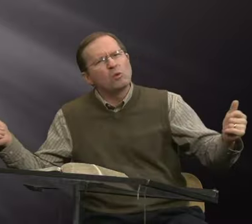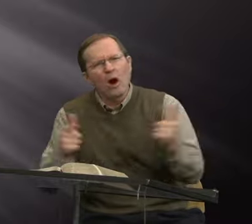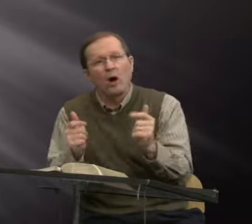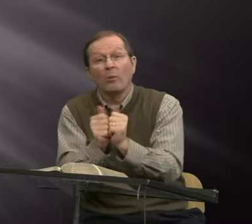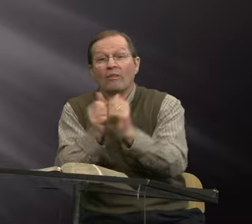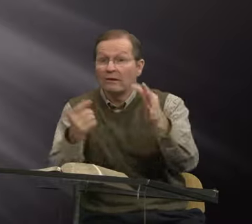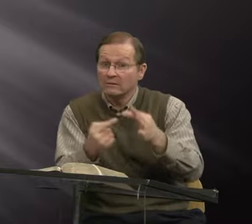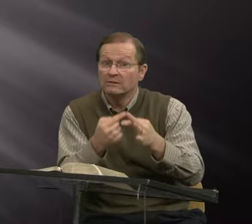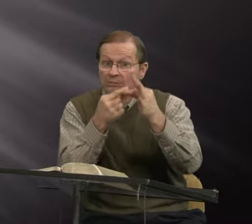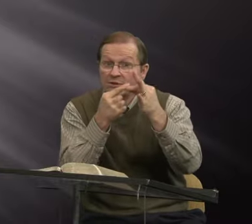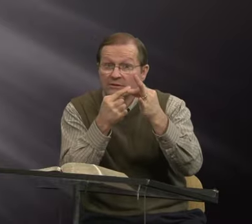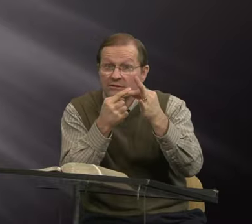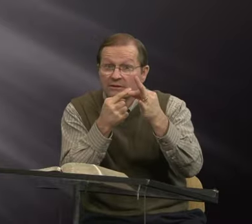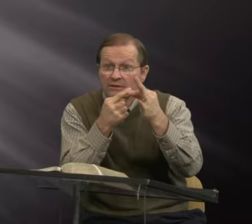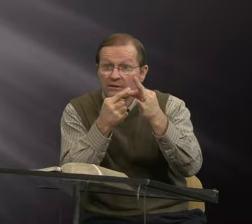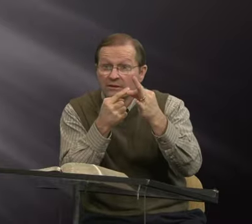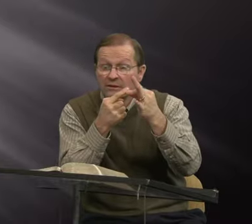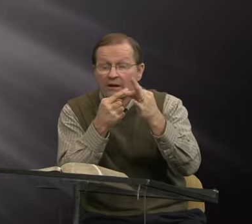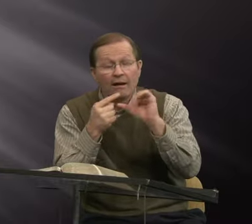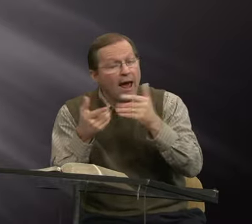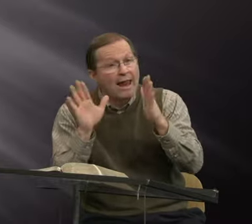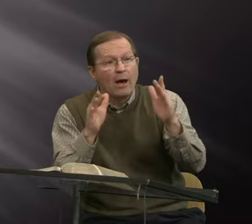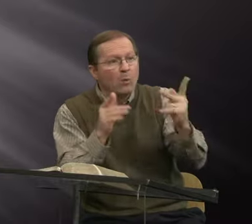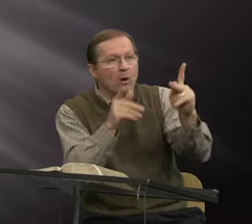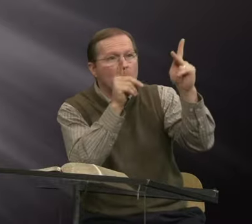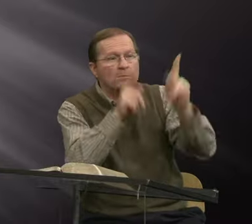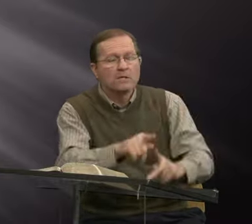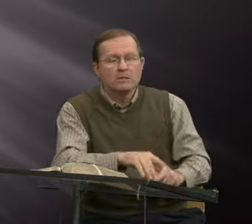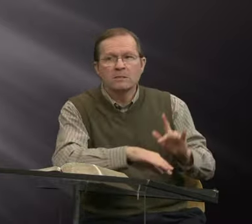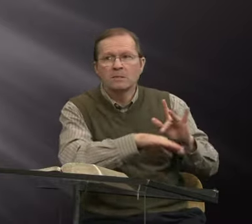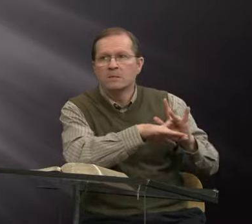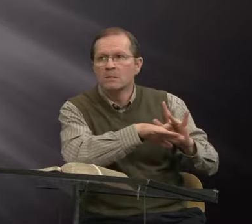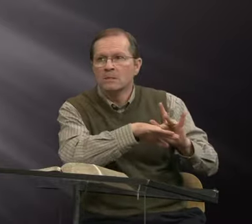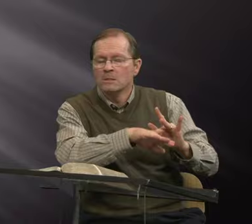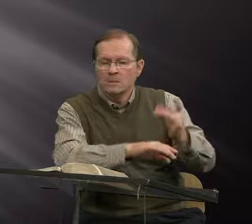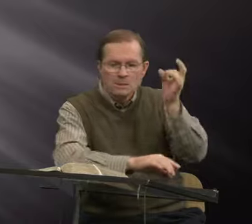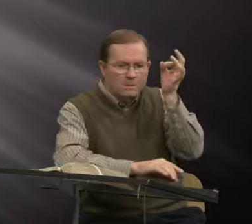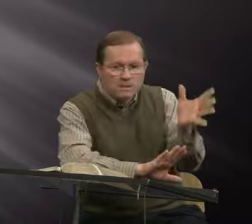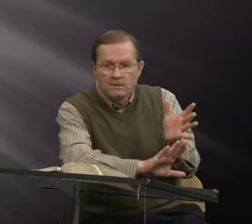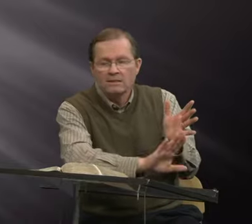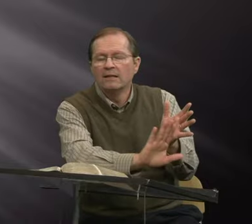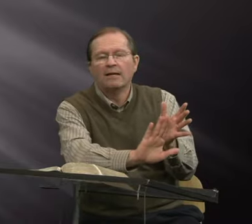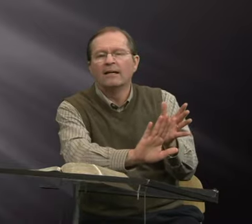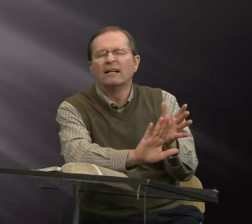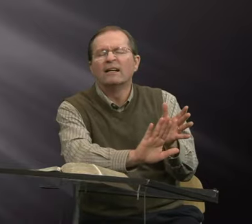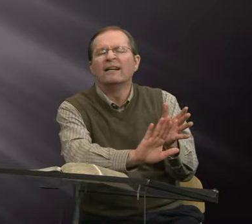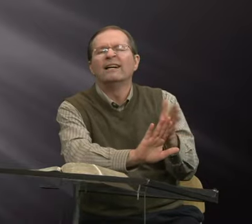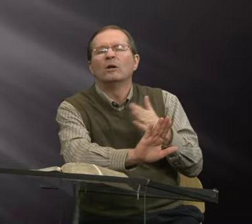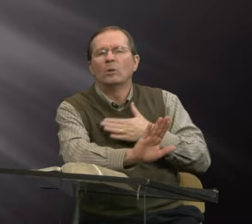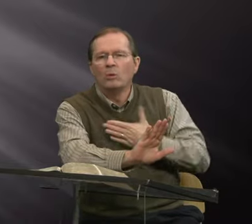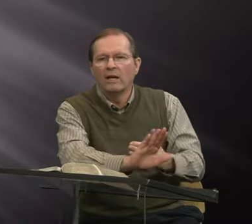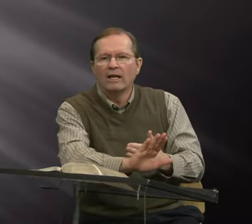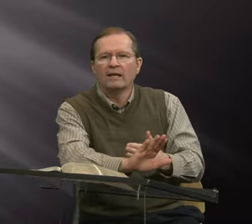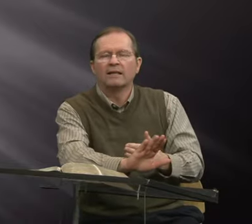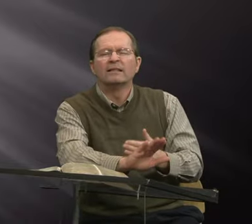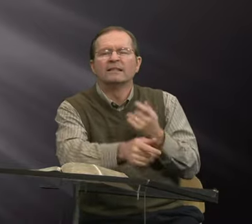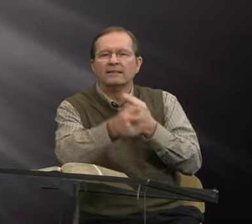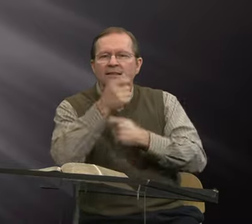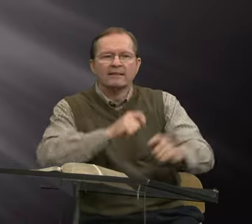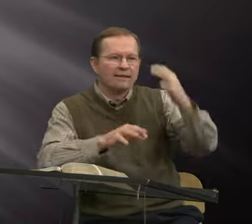love continue to show through all these situations. We should not allow one person's experience